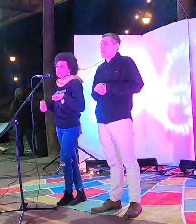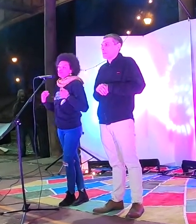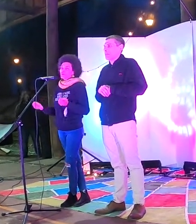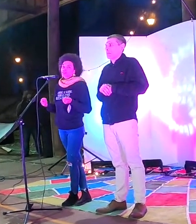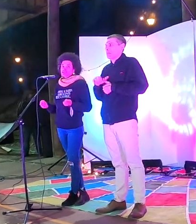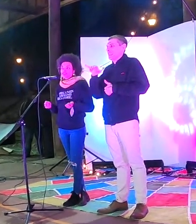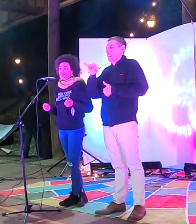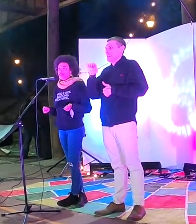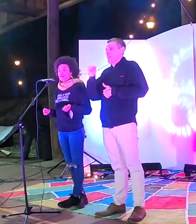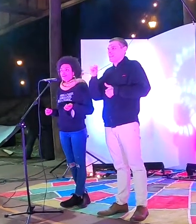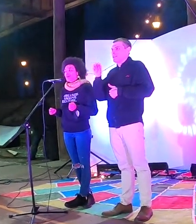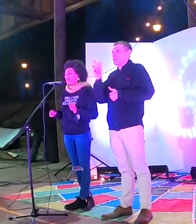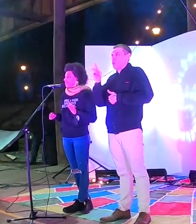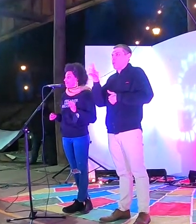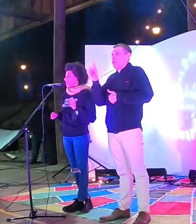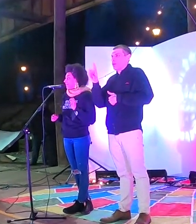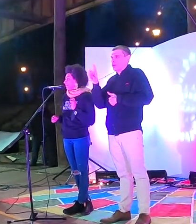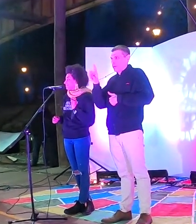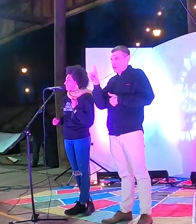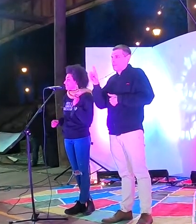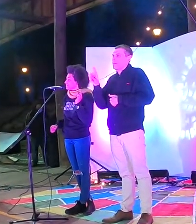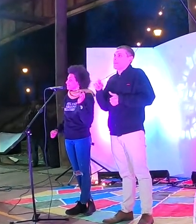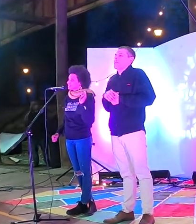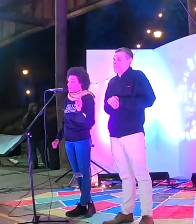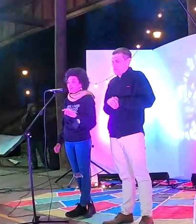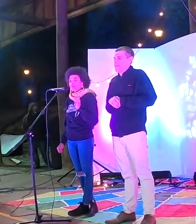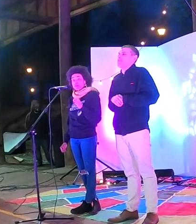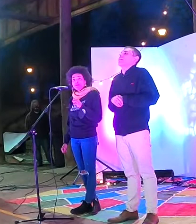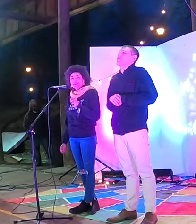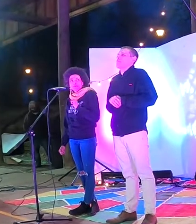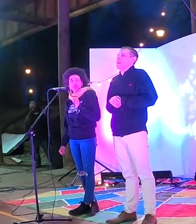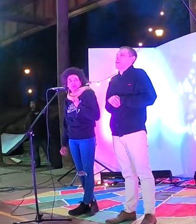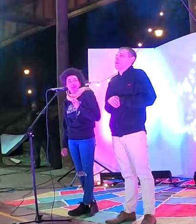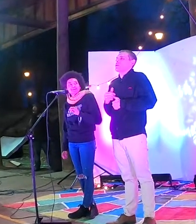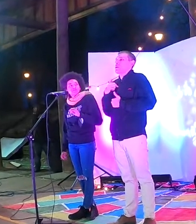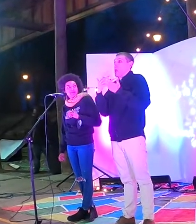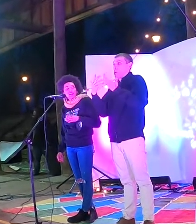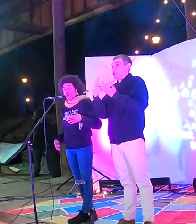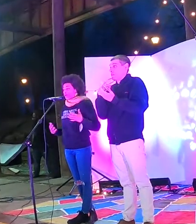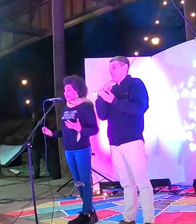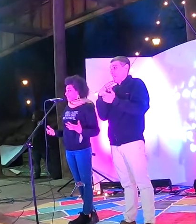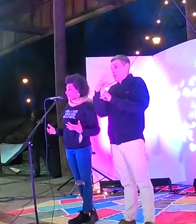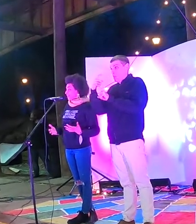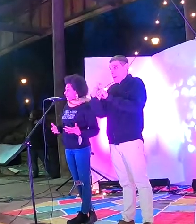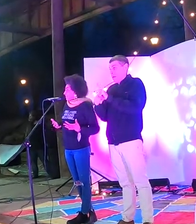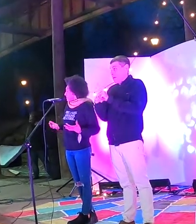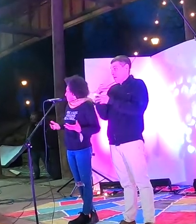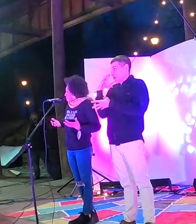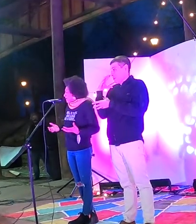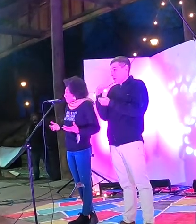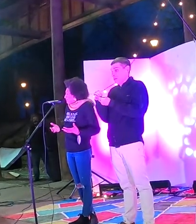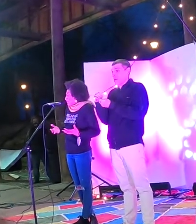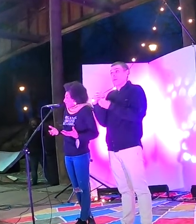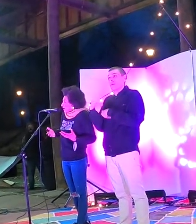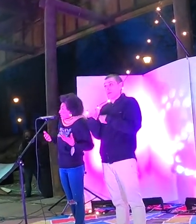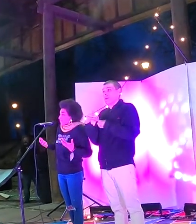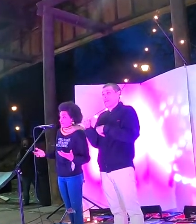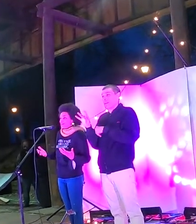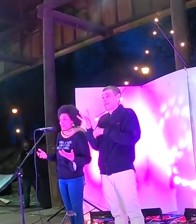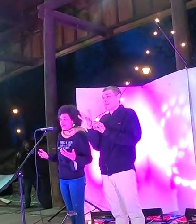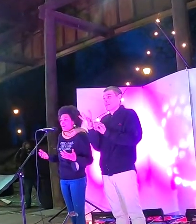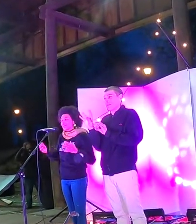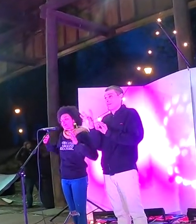I really do want to say that this last month has been a really intense month for